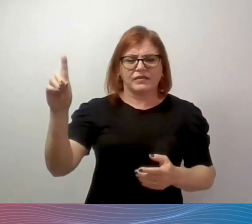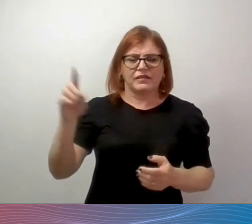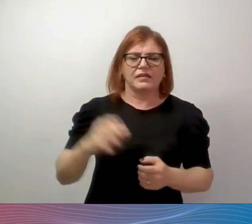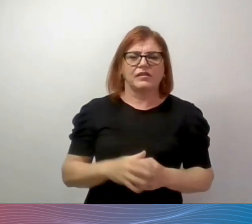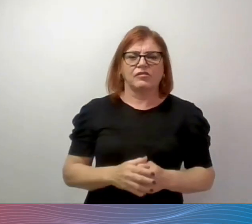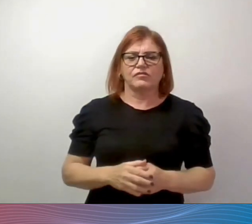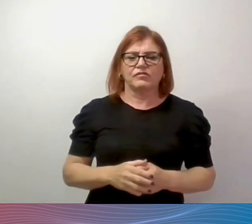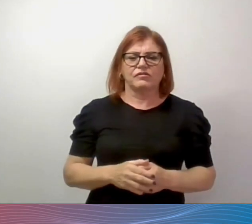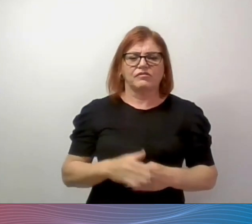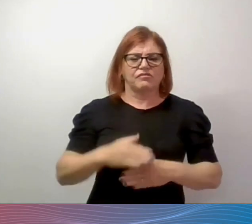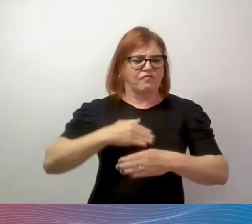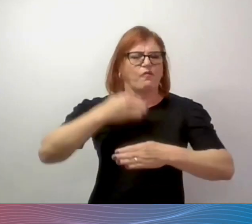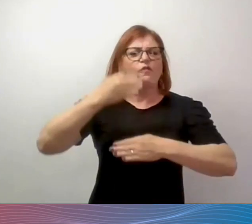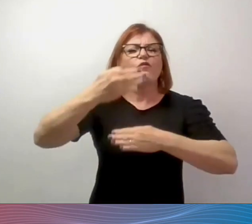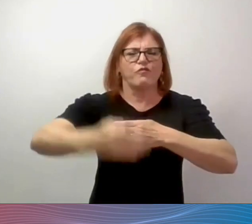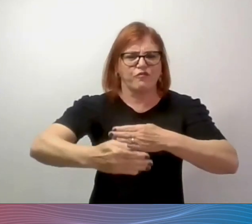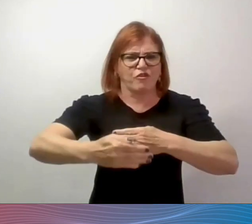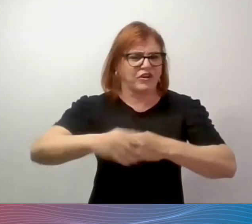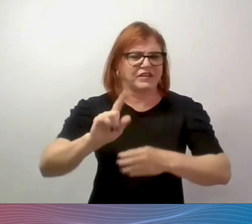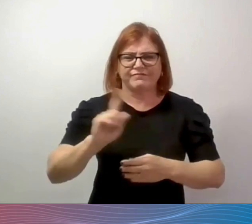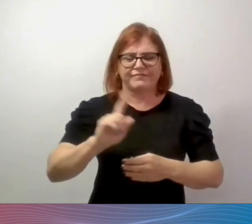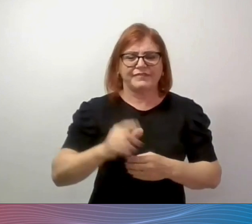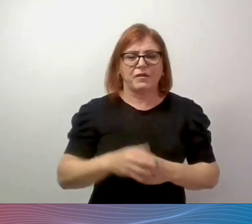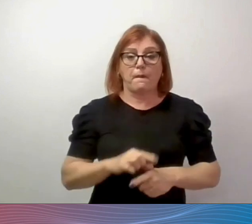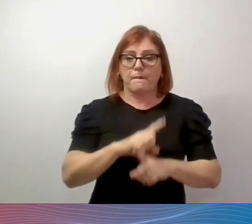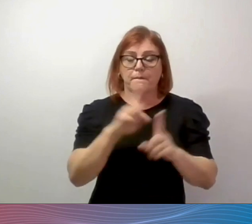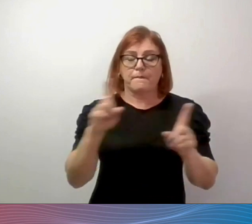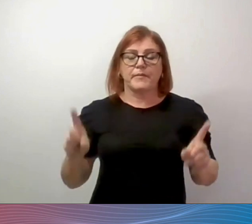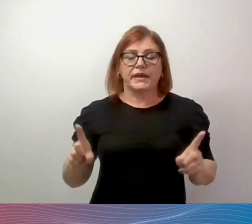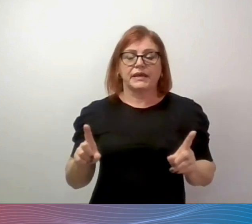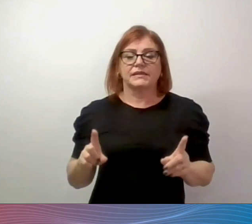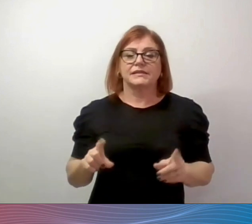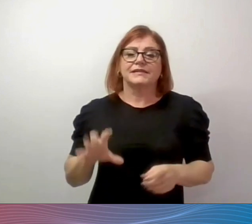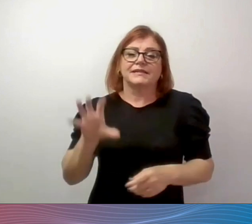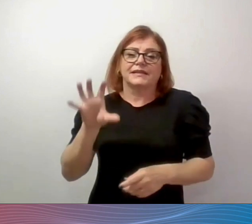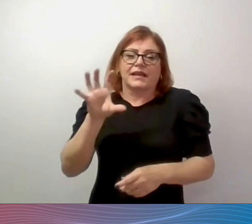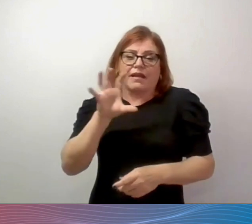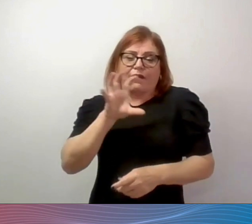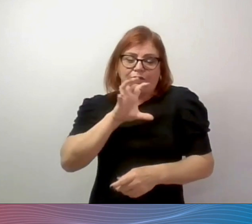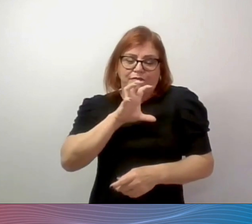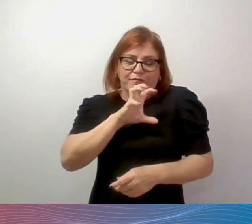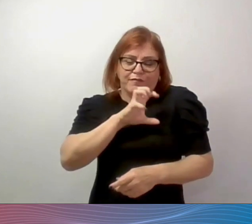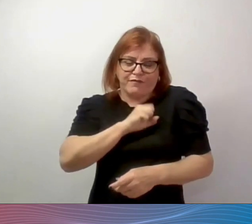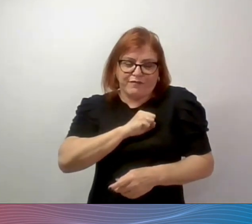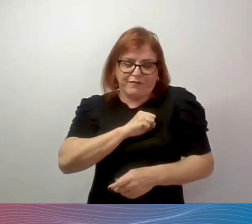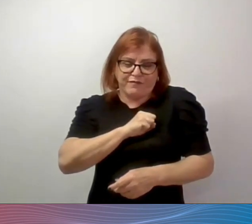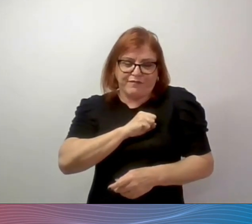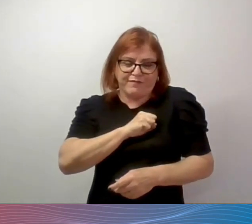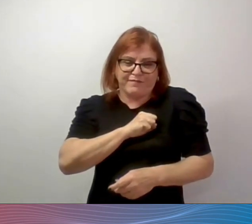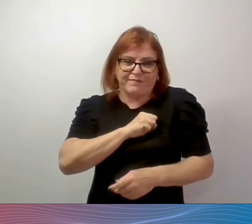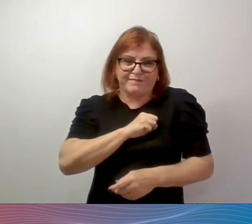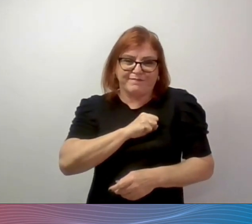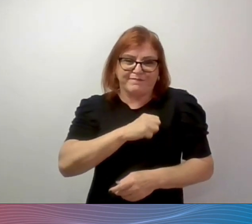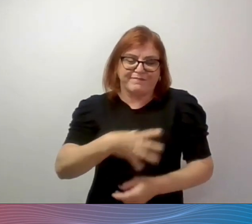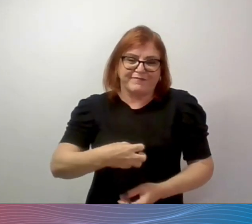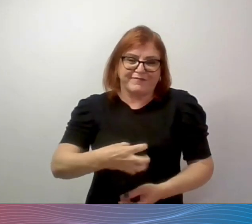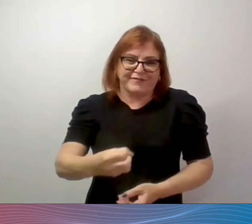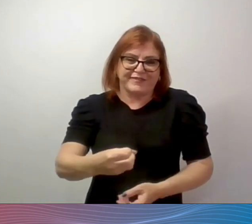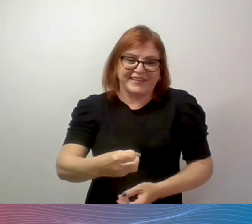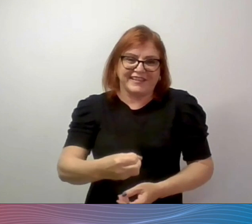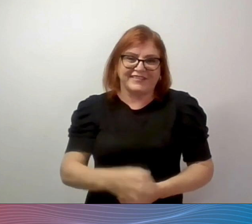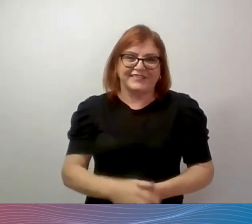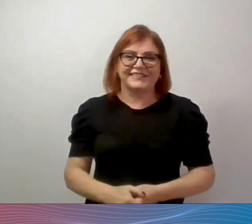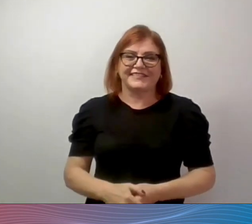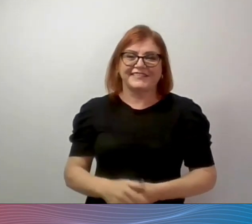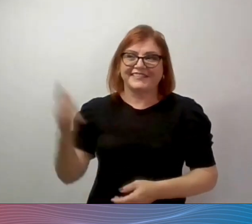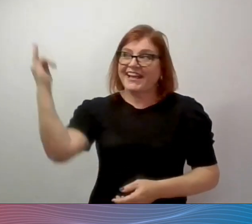é como filhos amados. It's to be imitators of God as dear children. Nós somos filhos. do